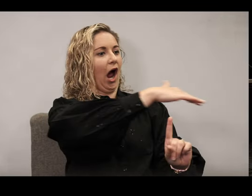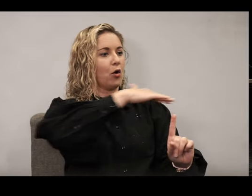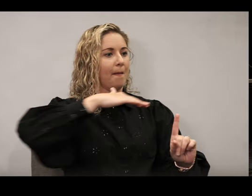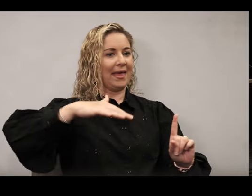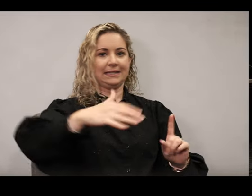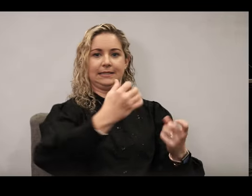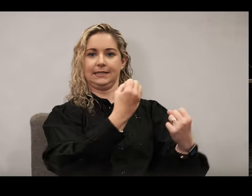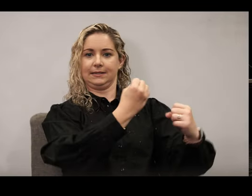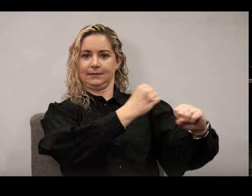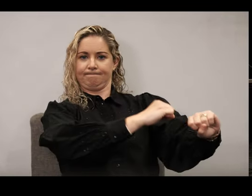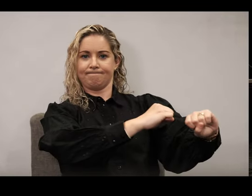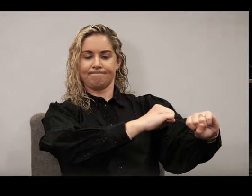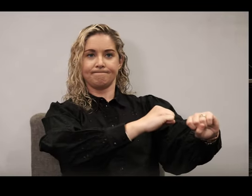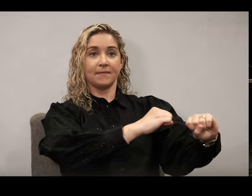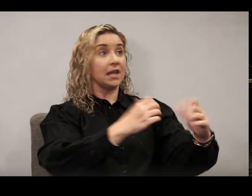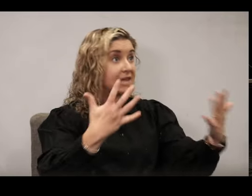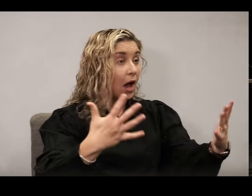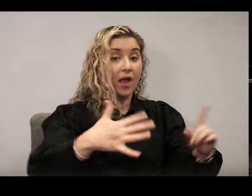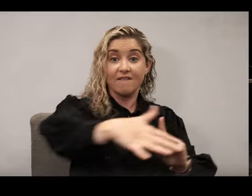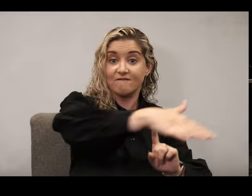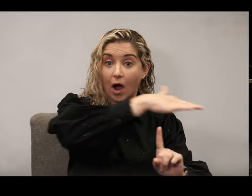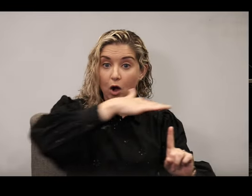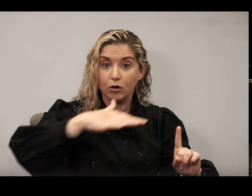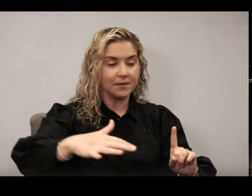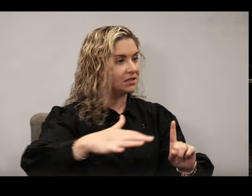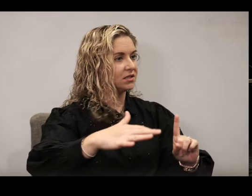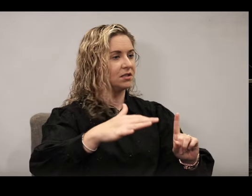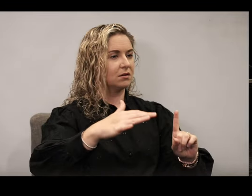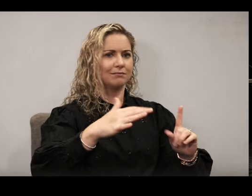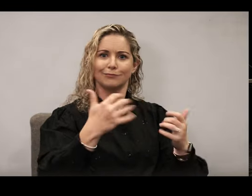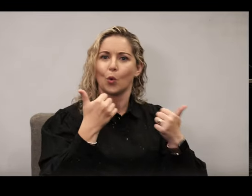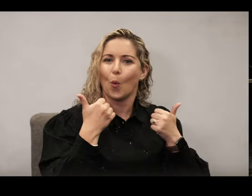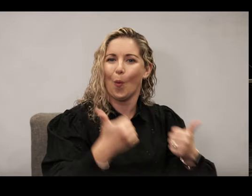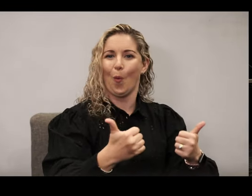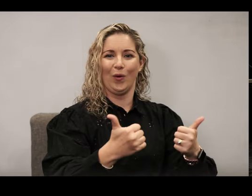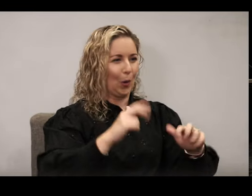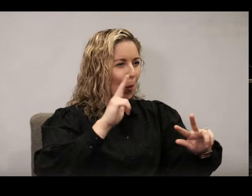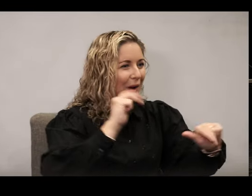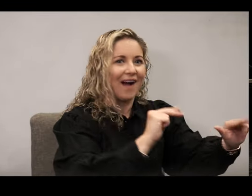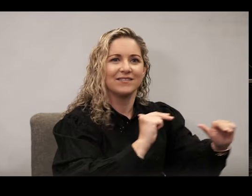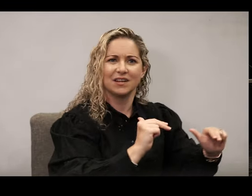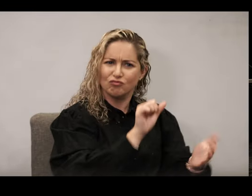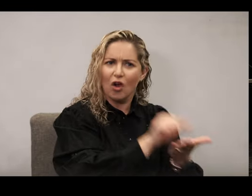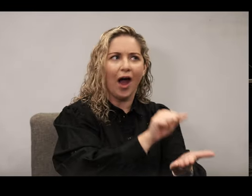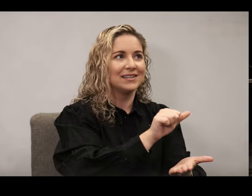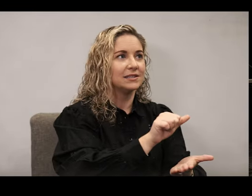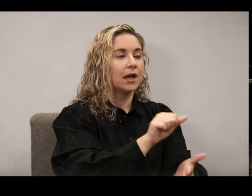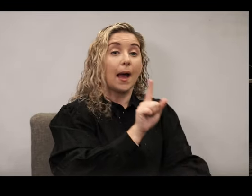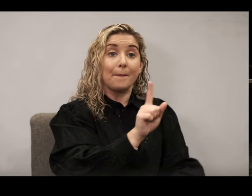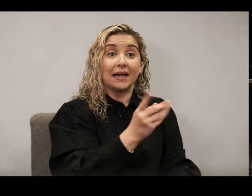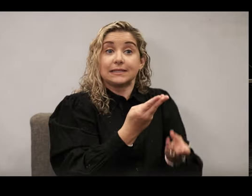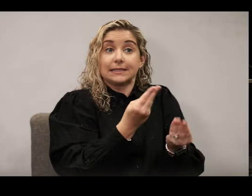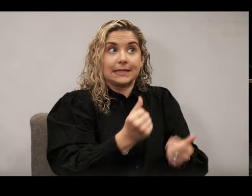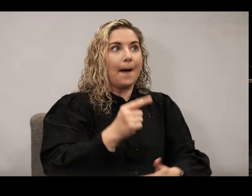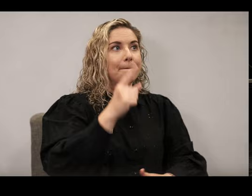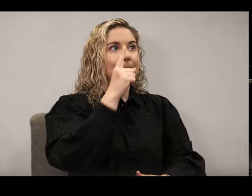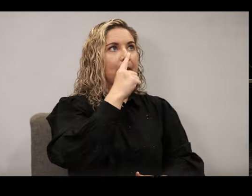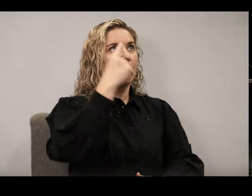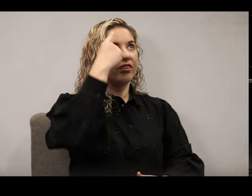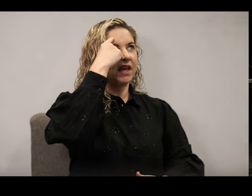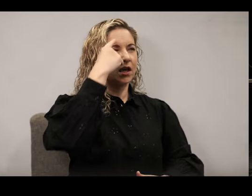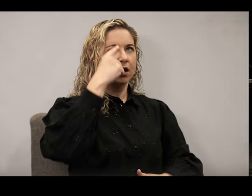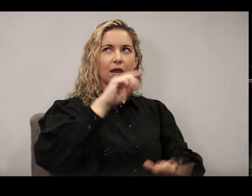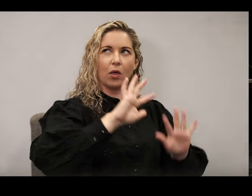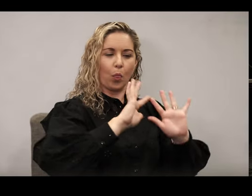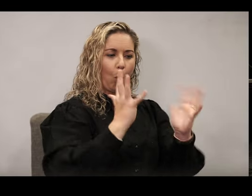that is healthy and trying to do really good things, but there's a growing strand of environmentalism that sees the environment as good and human beings